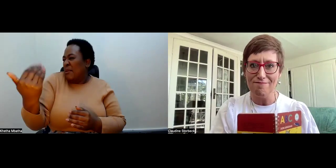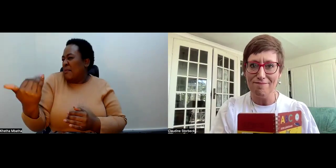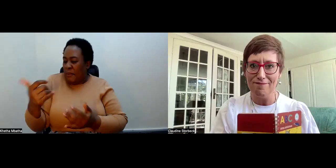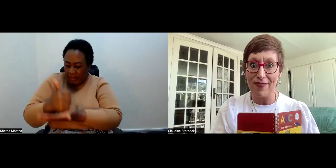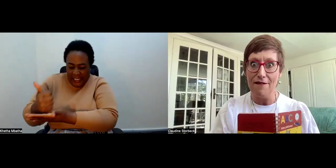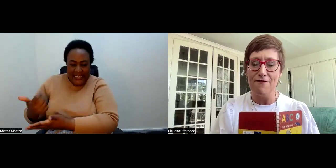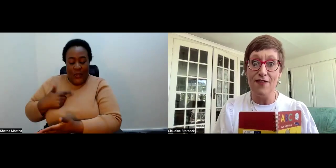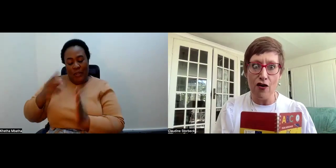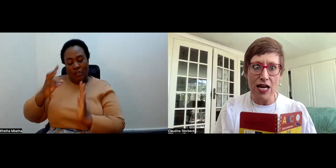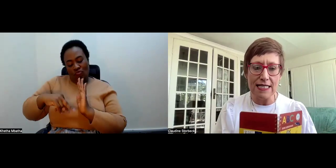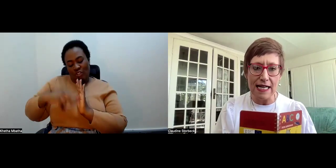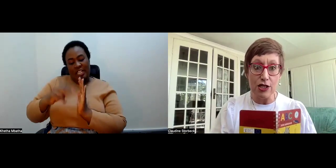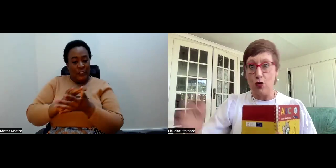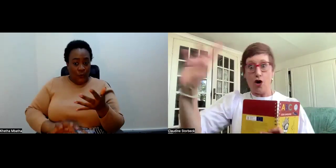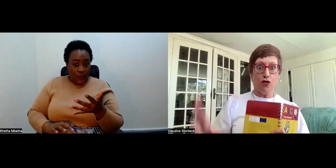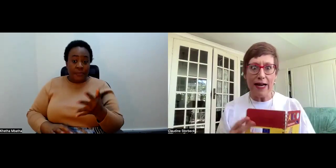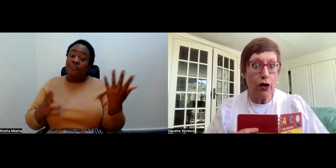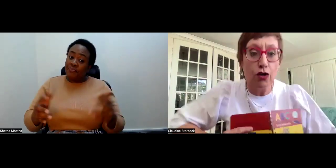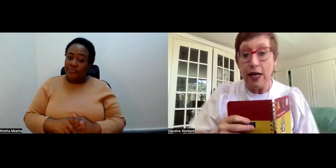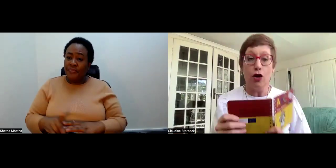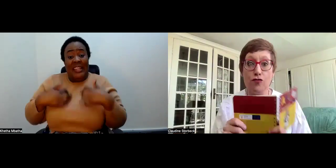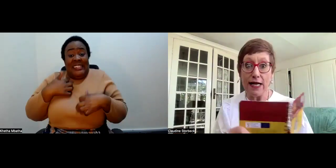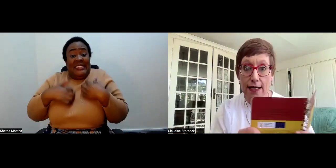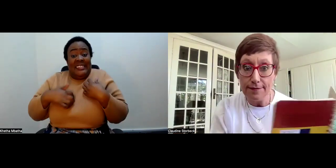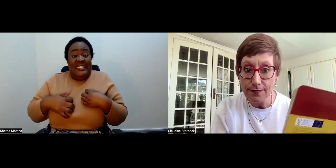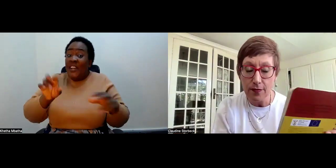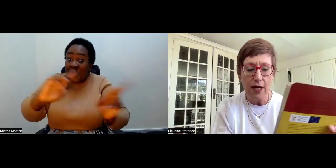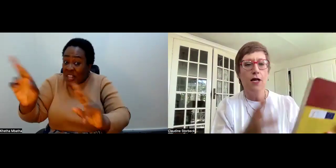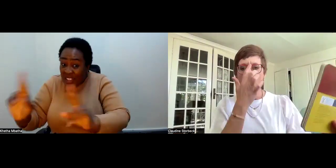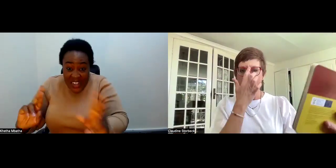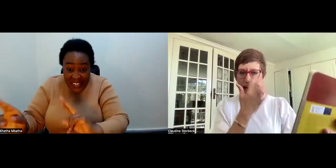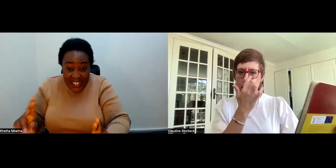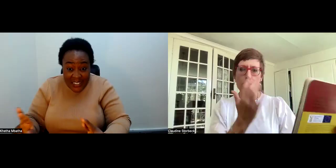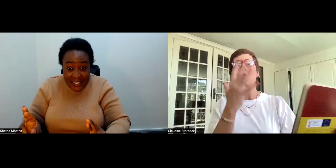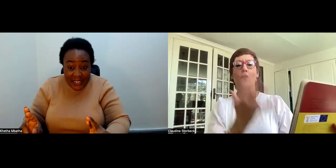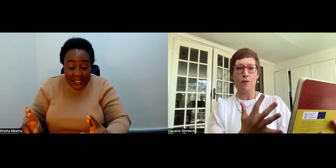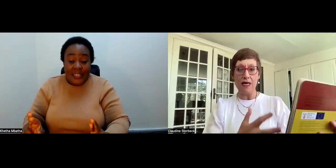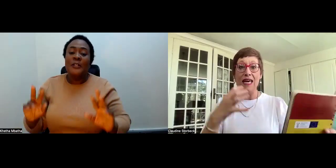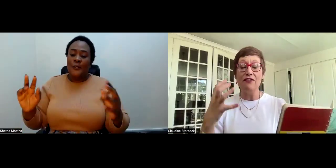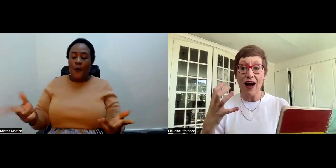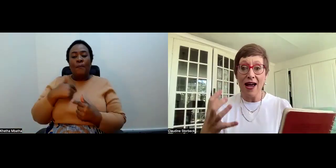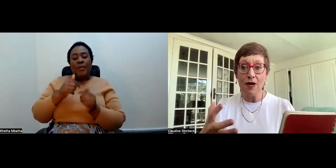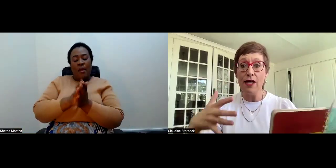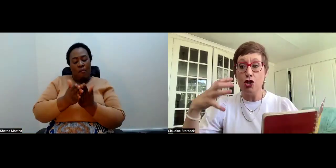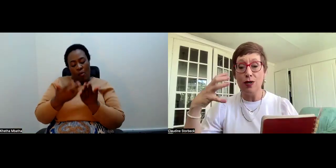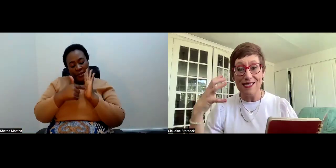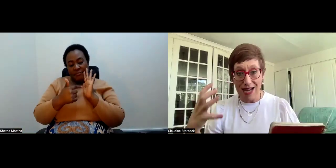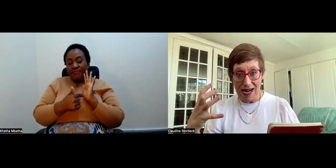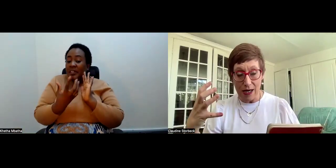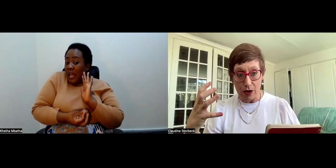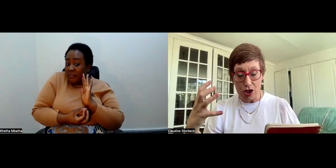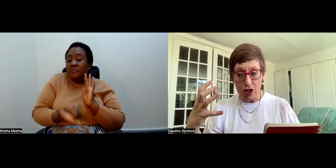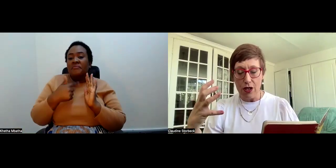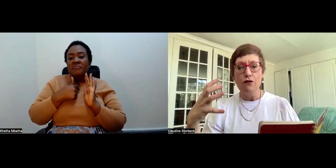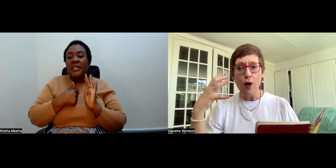story. Very exciting story. Are you ready? Are you ready? Are you ready? So I have my book with me. If I am going to do it in